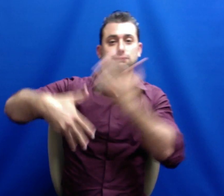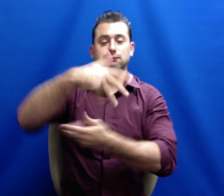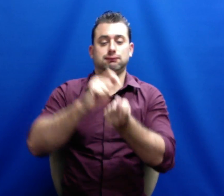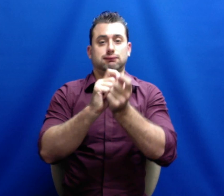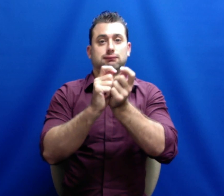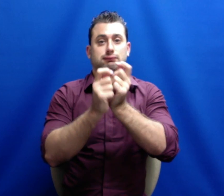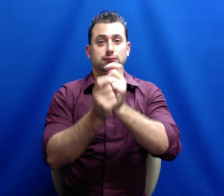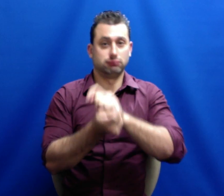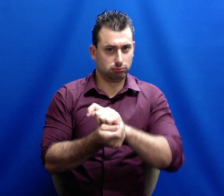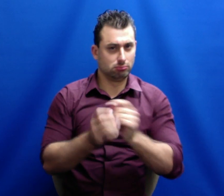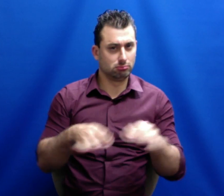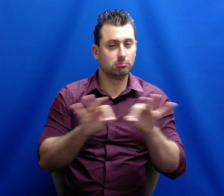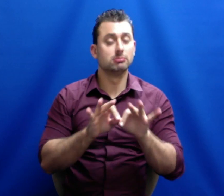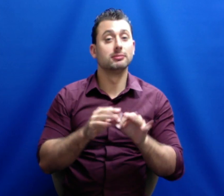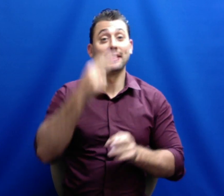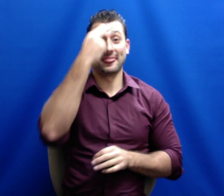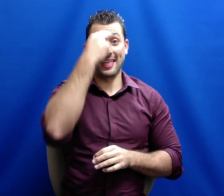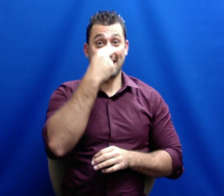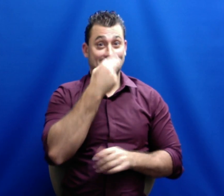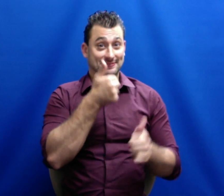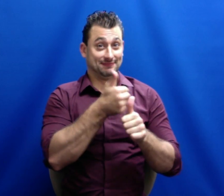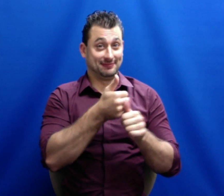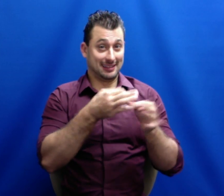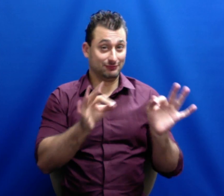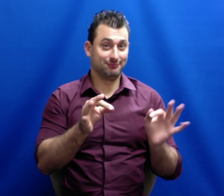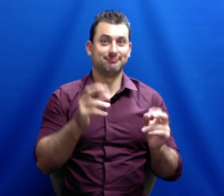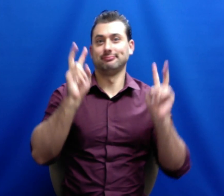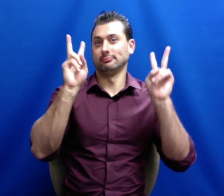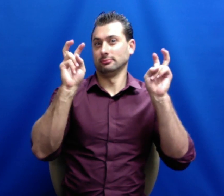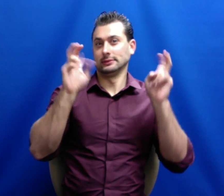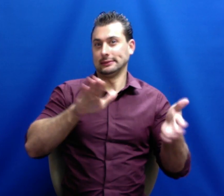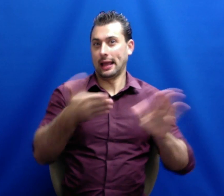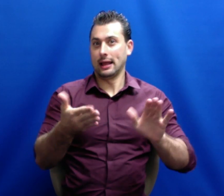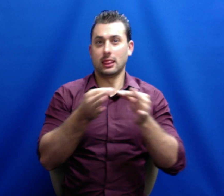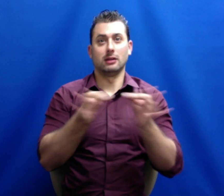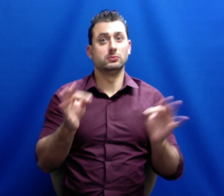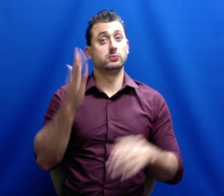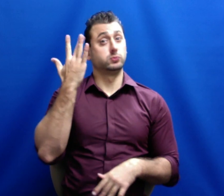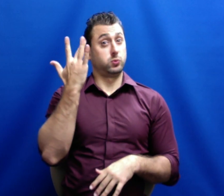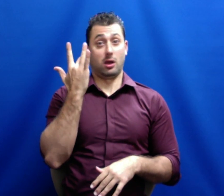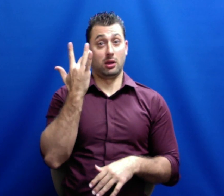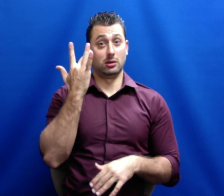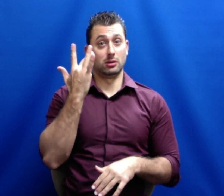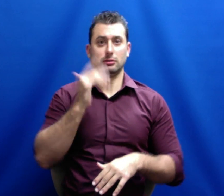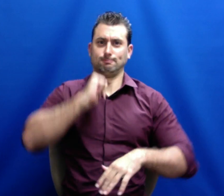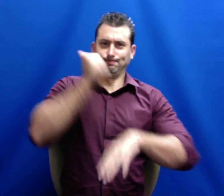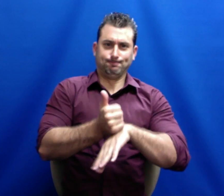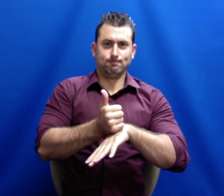languages. Latin is considered a dead language for the very reason that it was Stoic. It would not